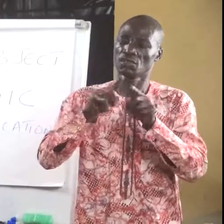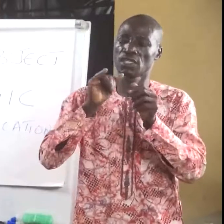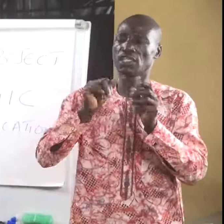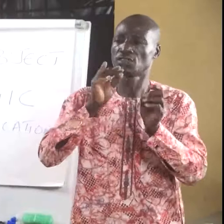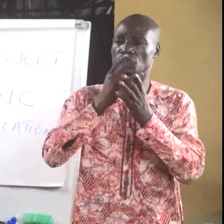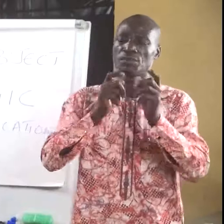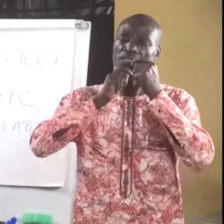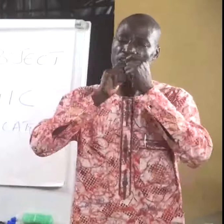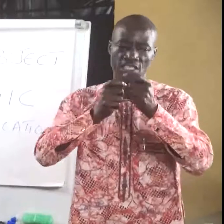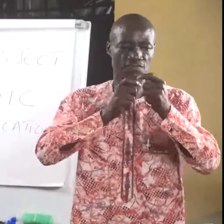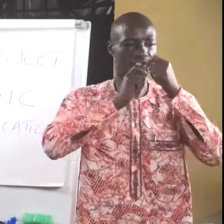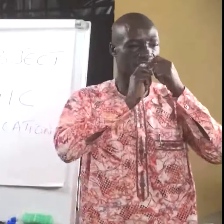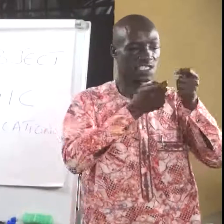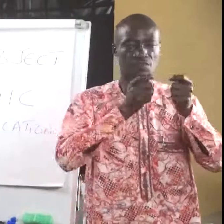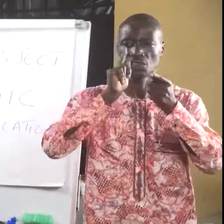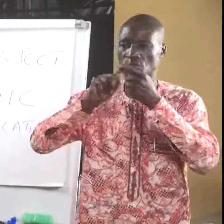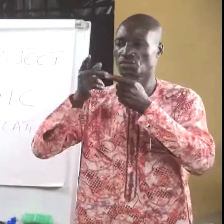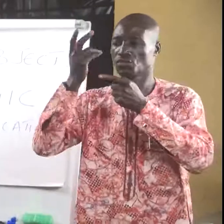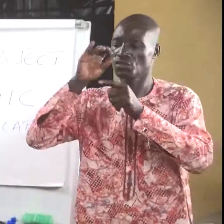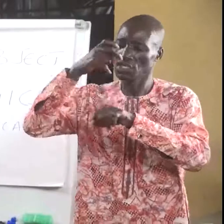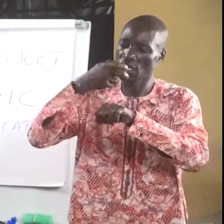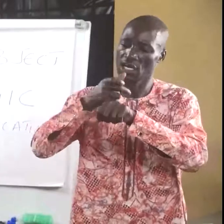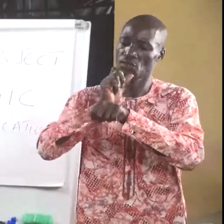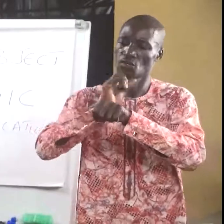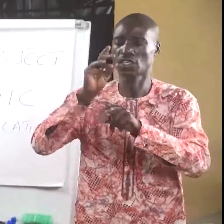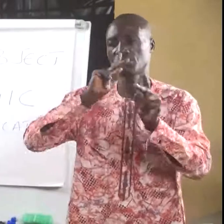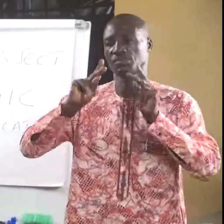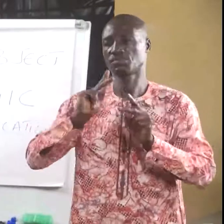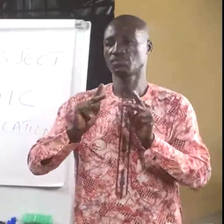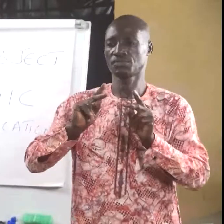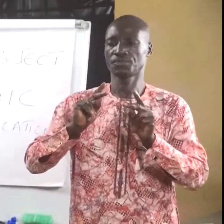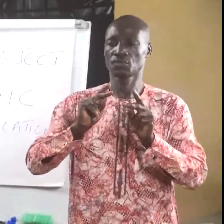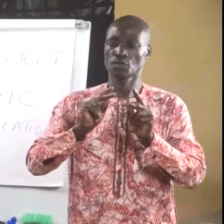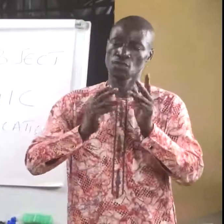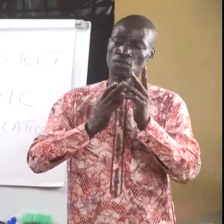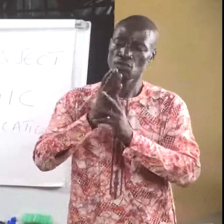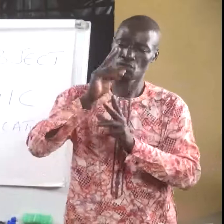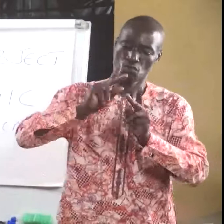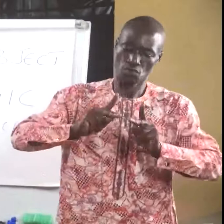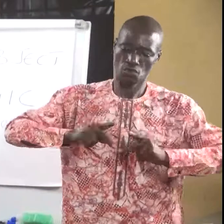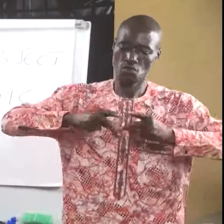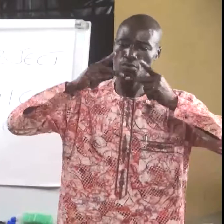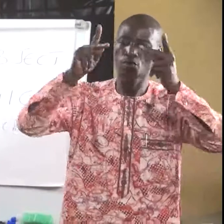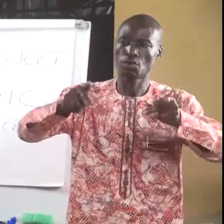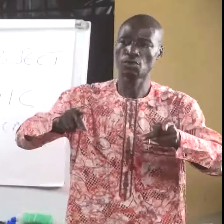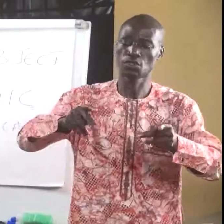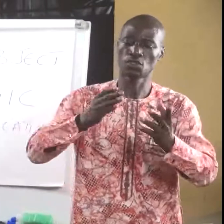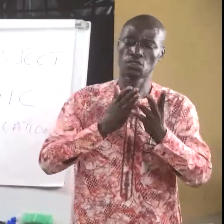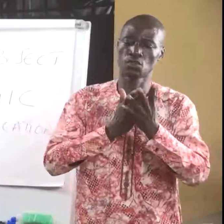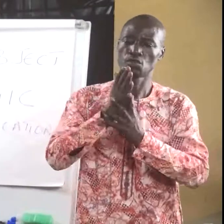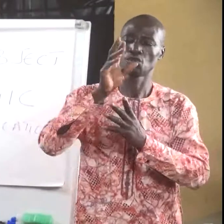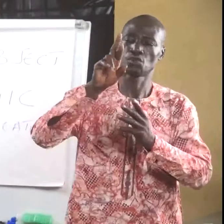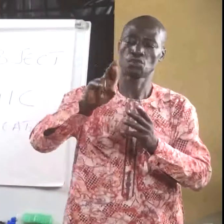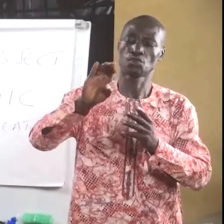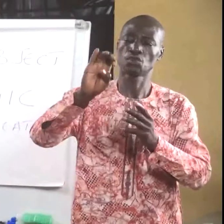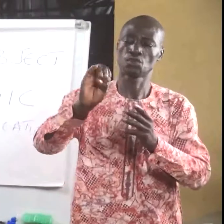achieved? It's by rewarding them. If you reward them through promotion, through